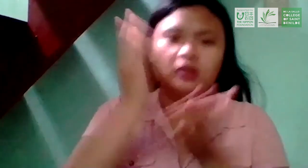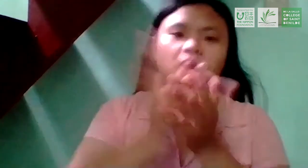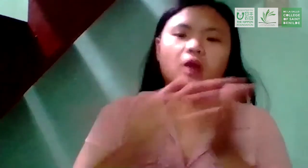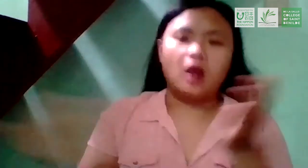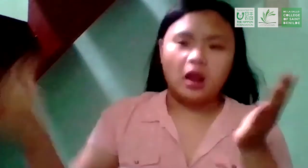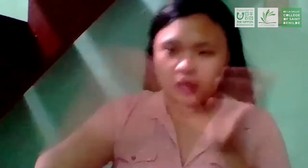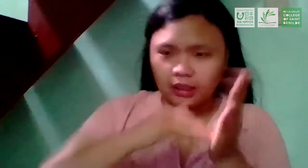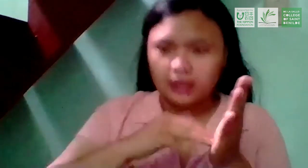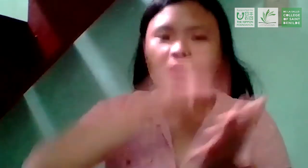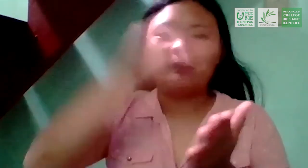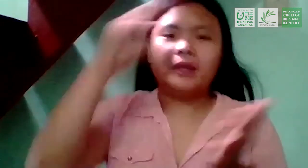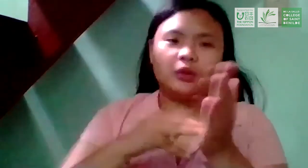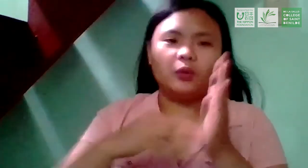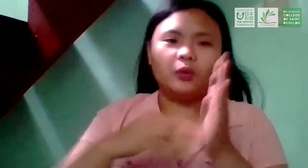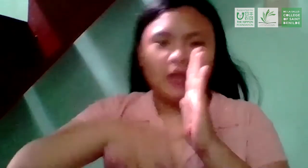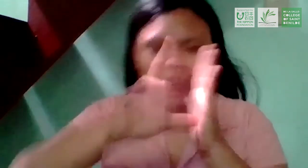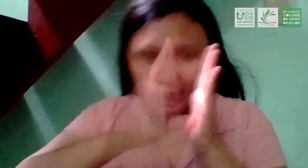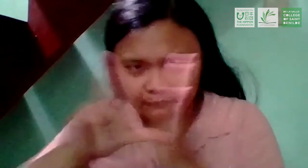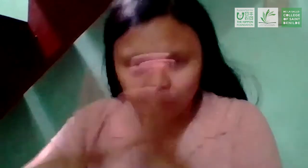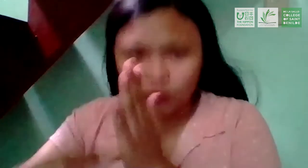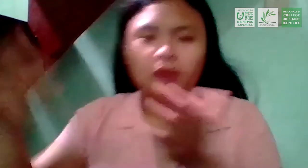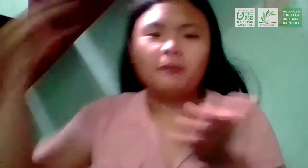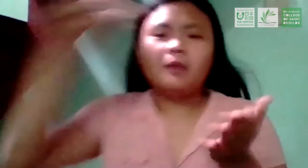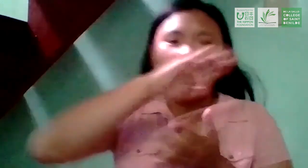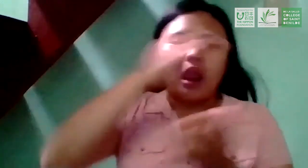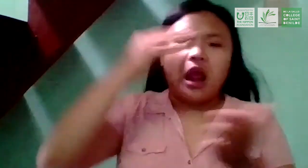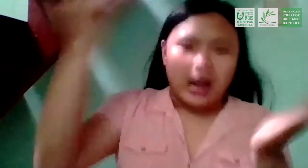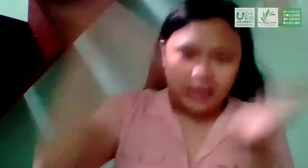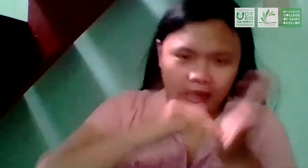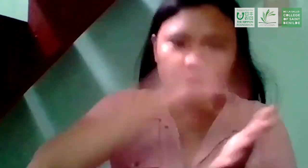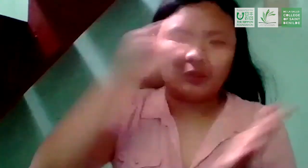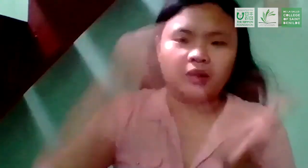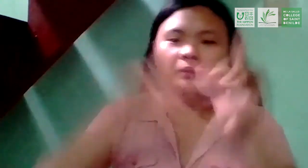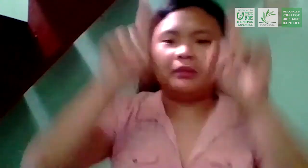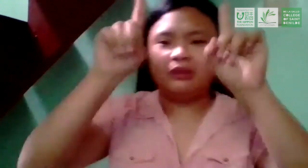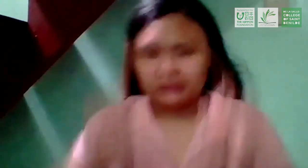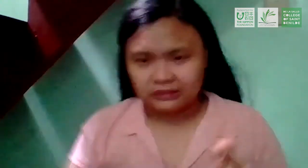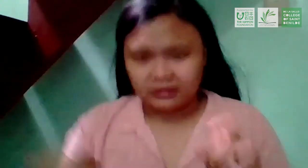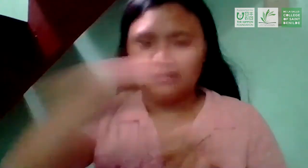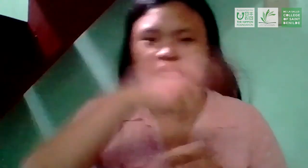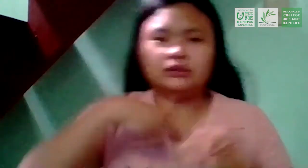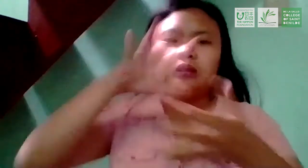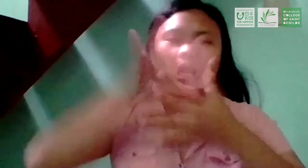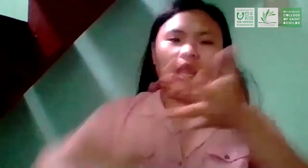going to decide that we'll do a review again and then we'll do a test again.